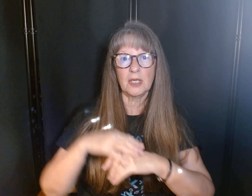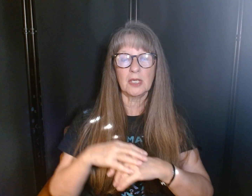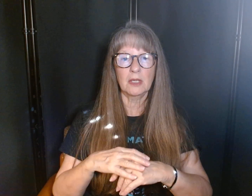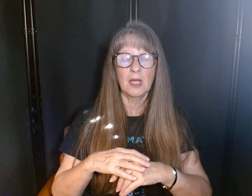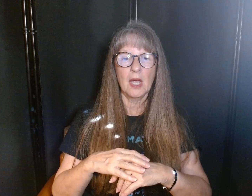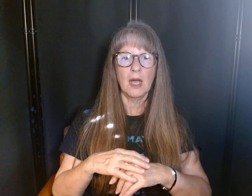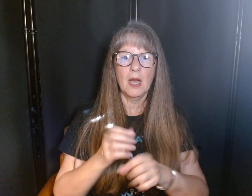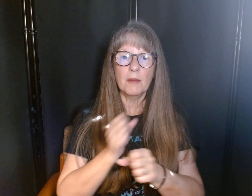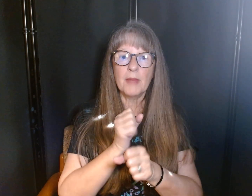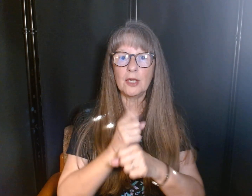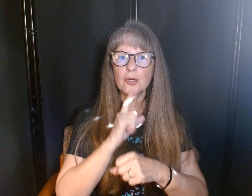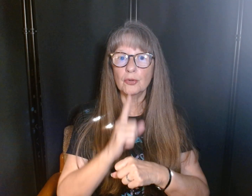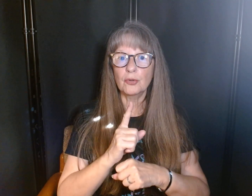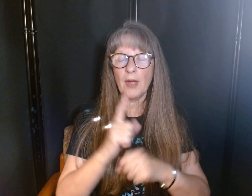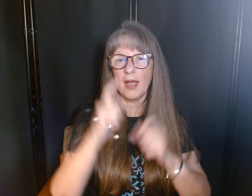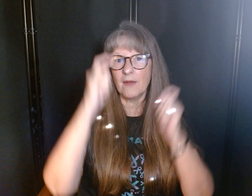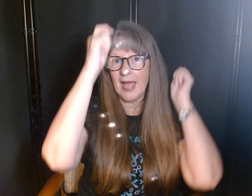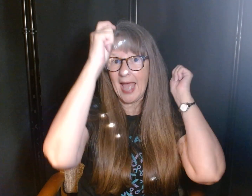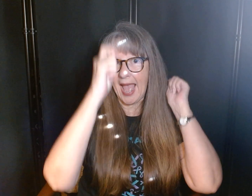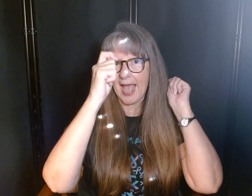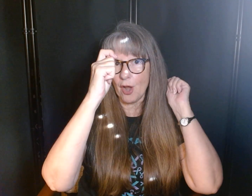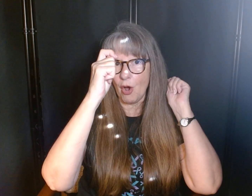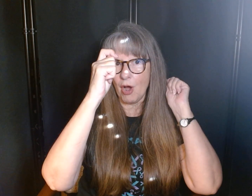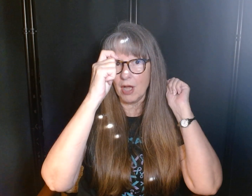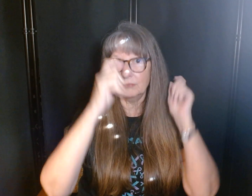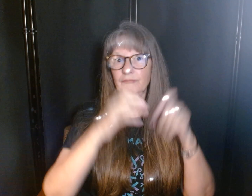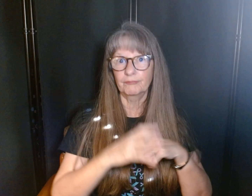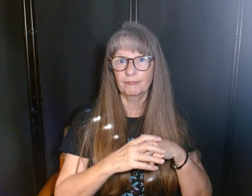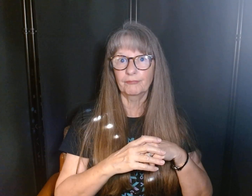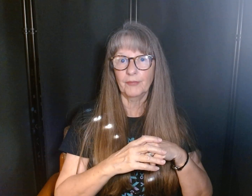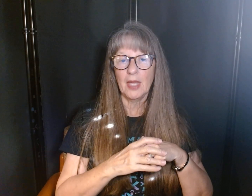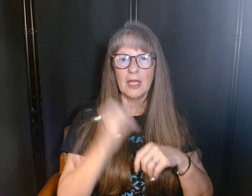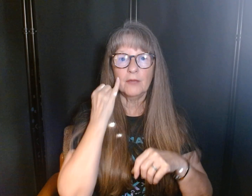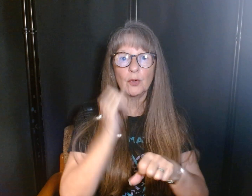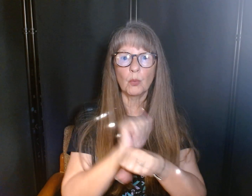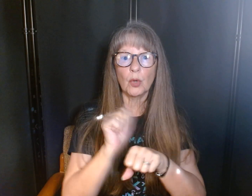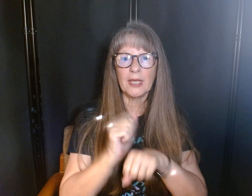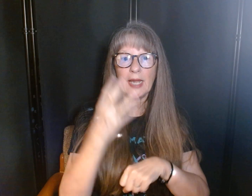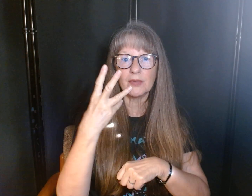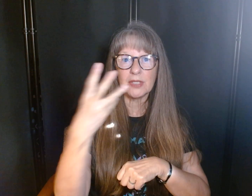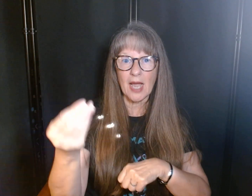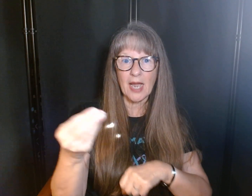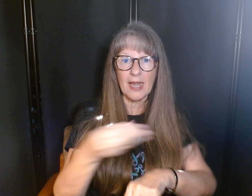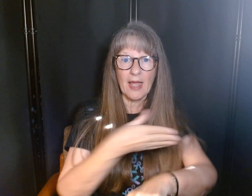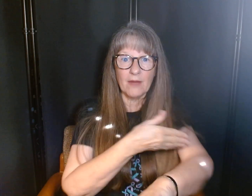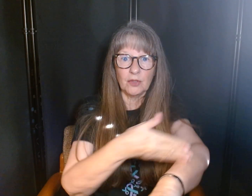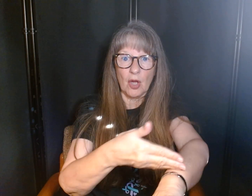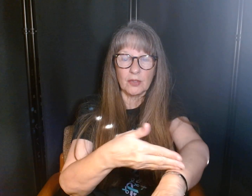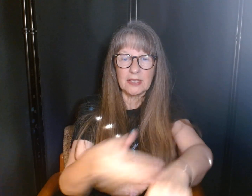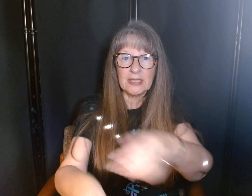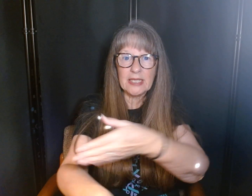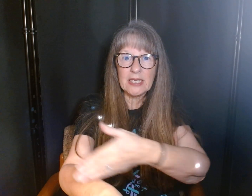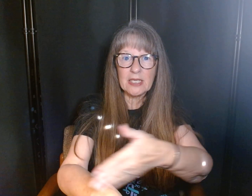sunscreen. Make sure you have a hat on. If you're working outside, have long